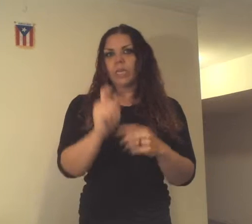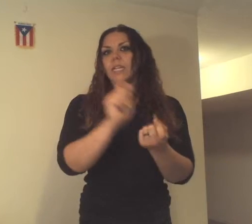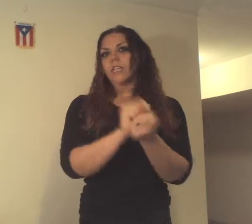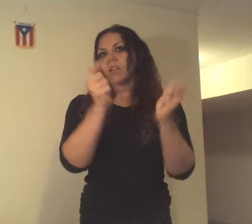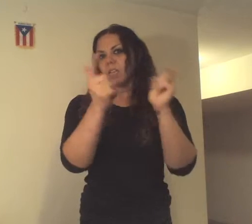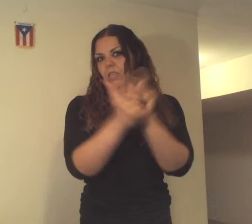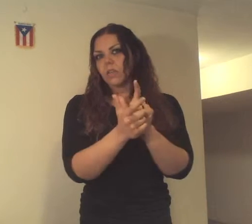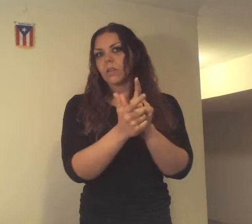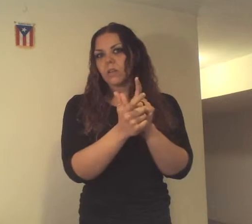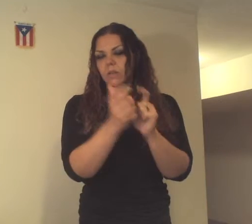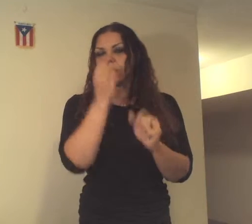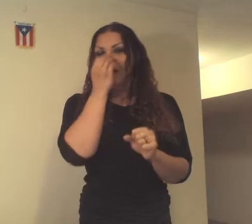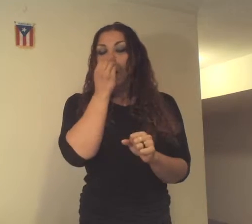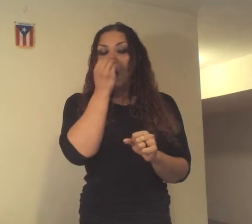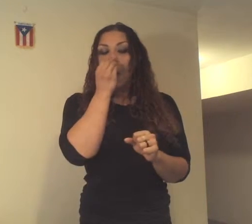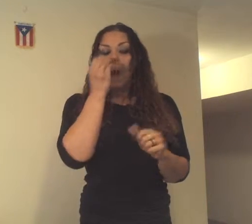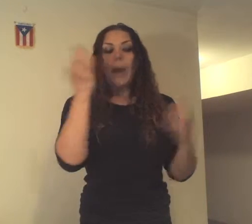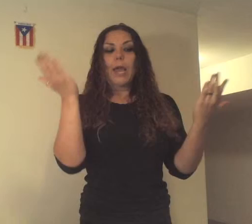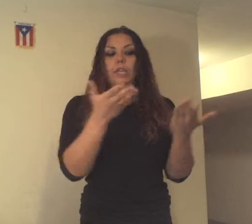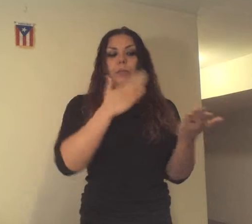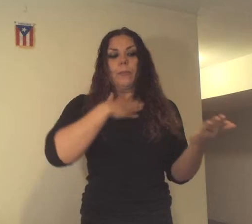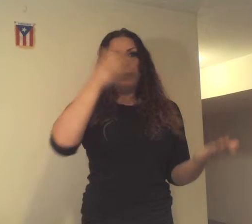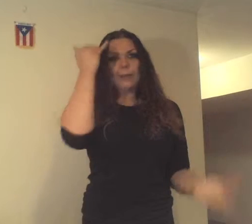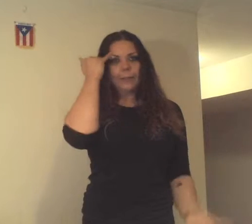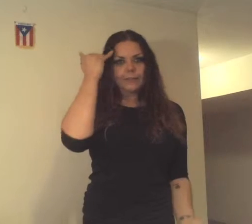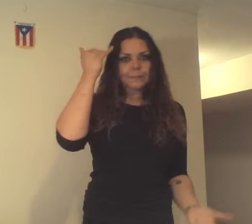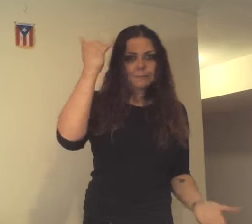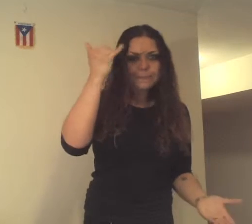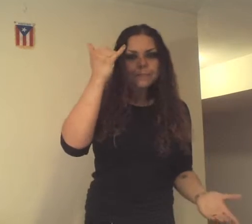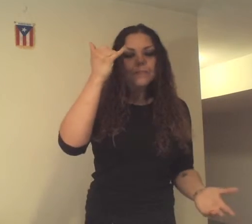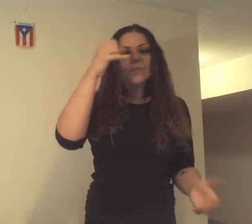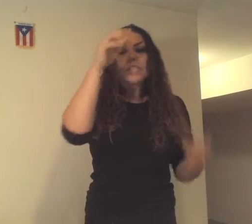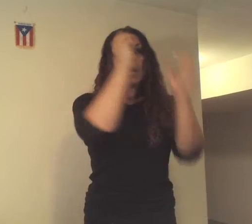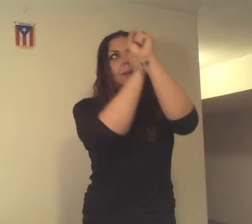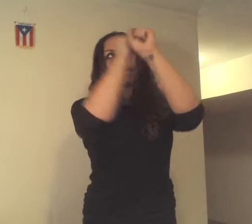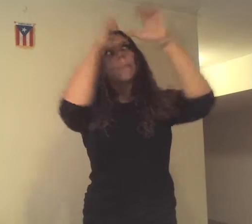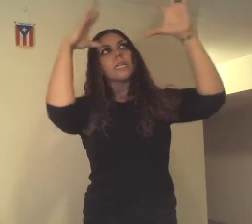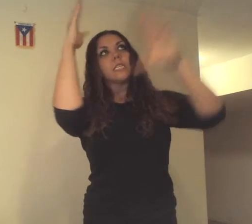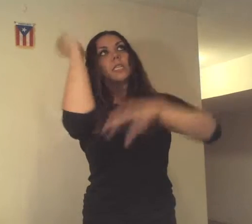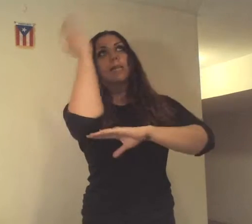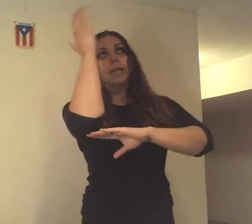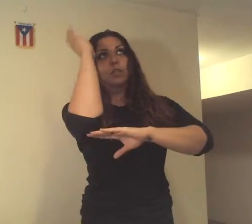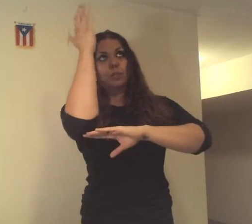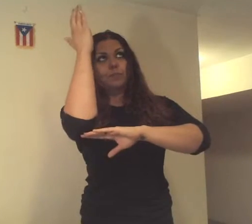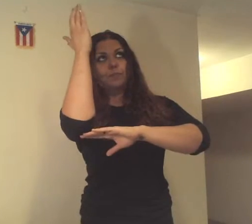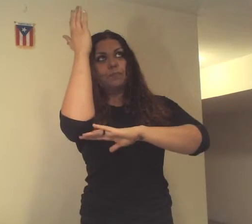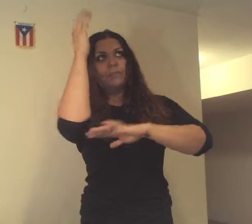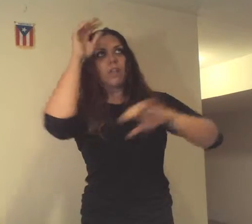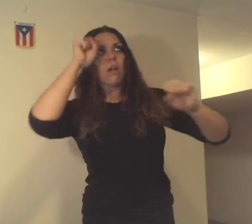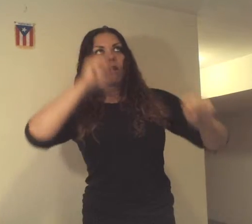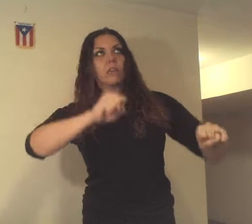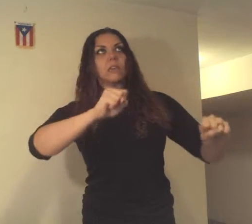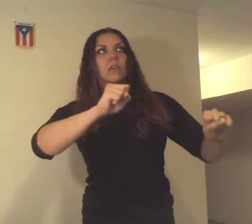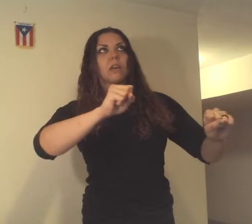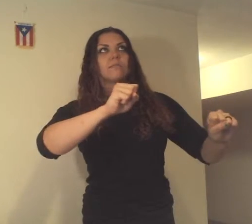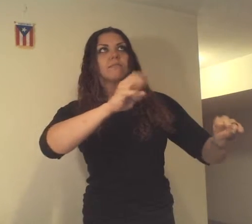So here's what we think we want to do. Imagine giving a lecture and being able to talk to people in their own